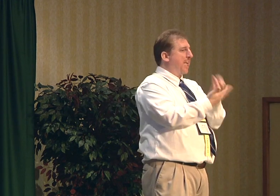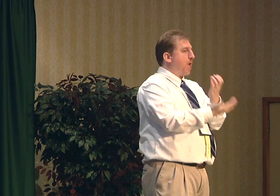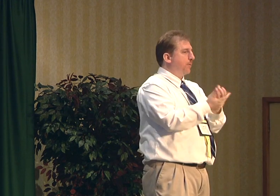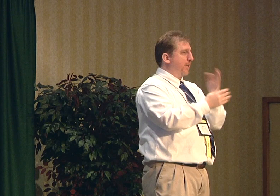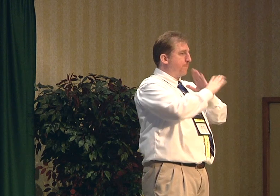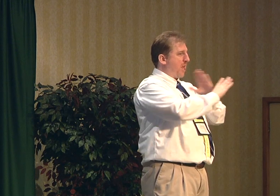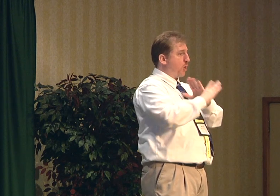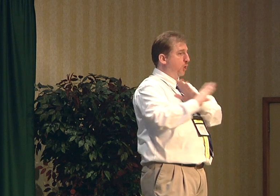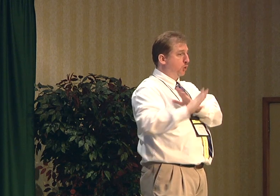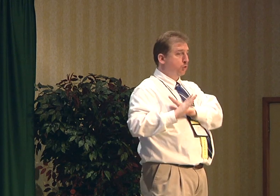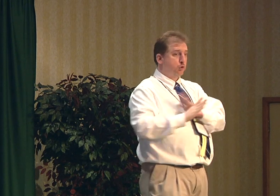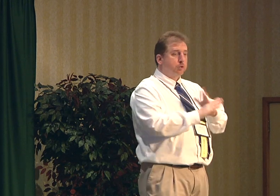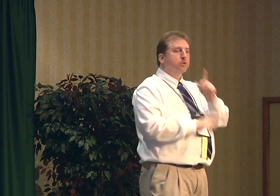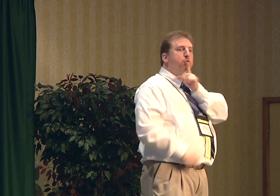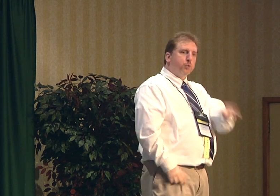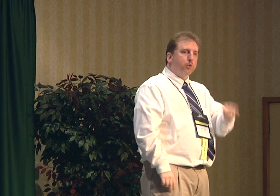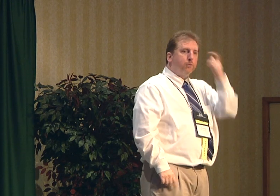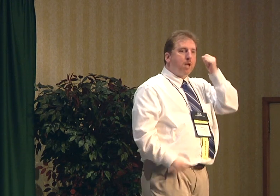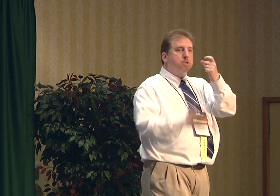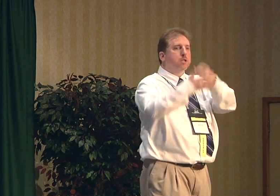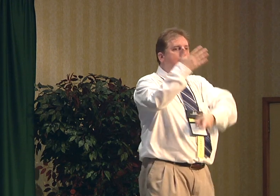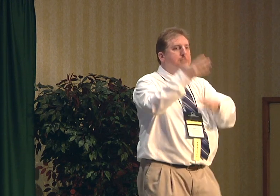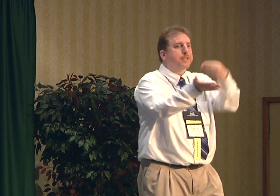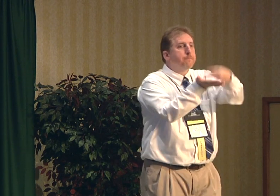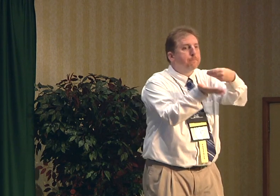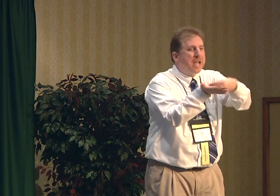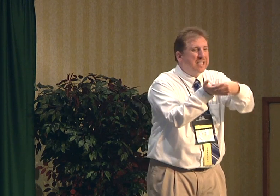2009. And this research is talking about economic barriers, which is true.